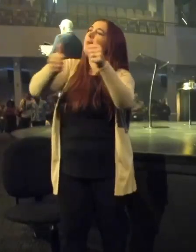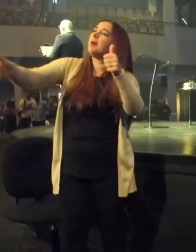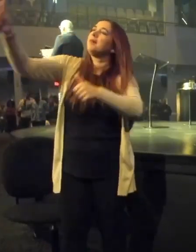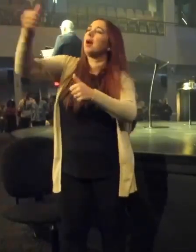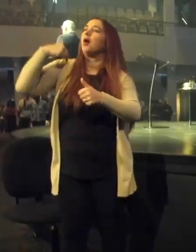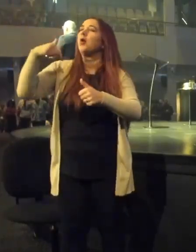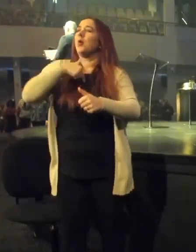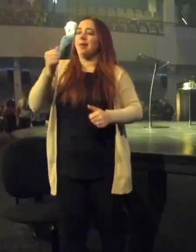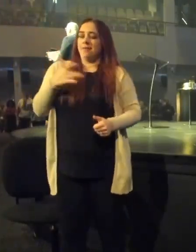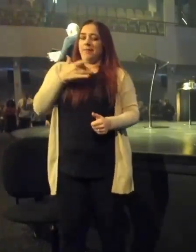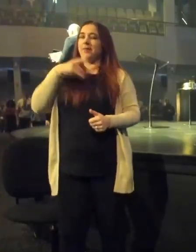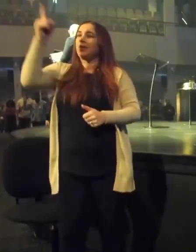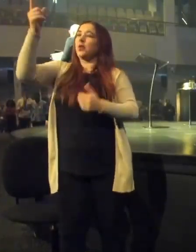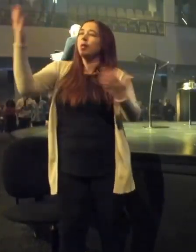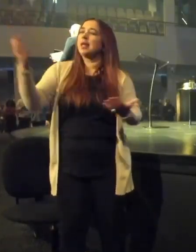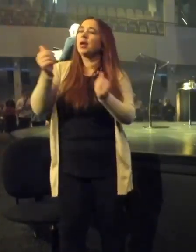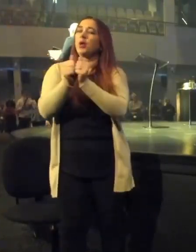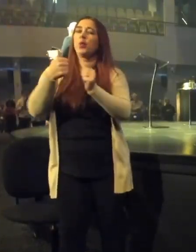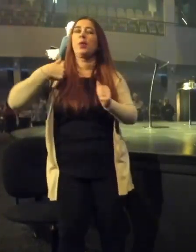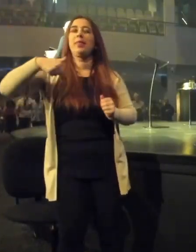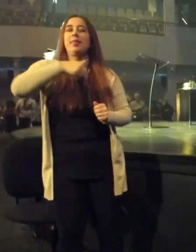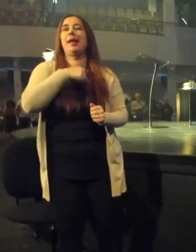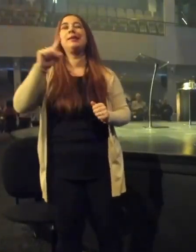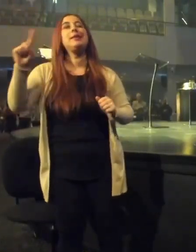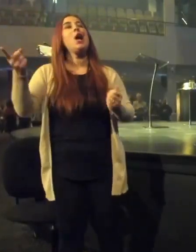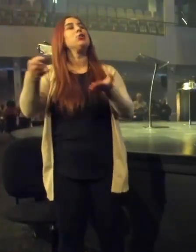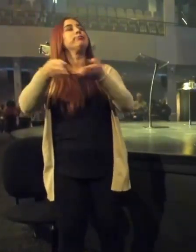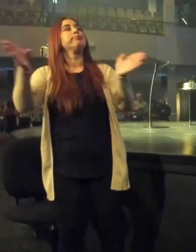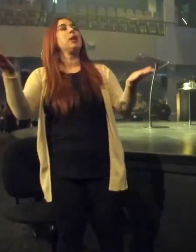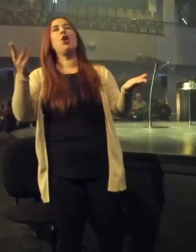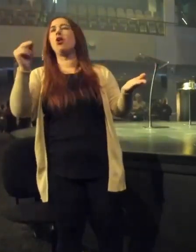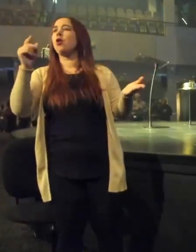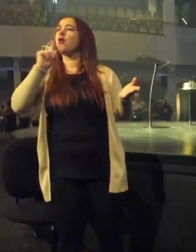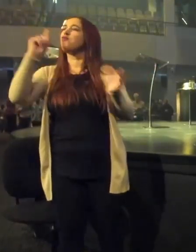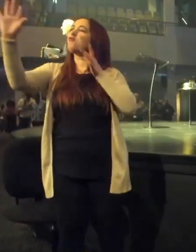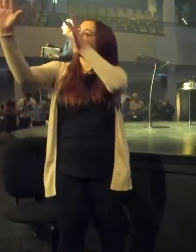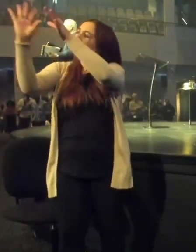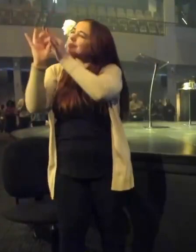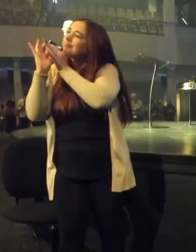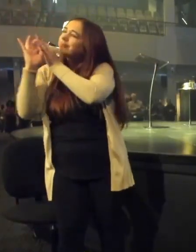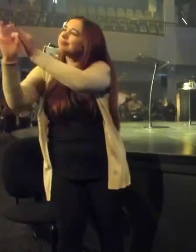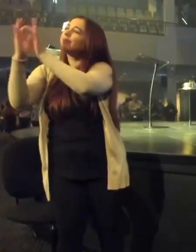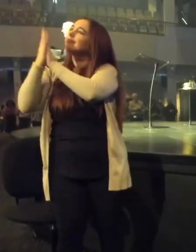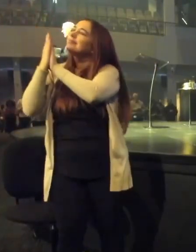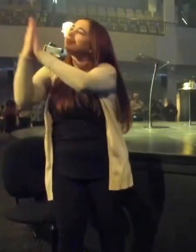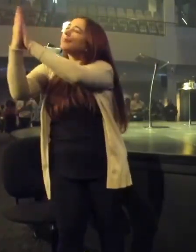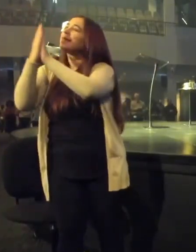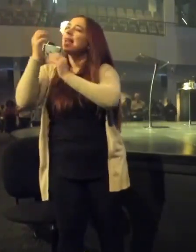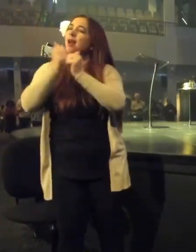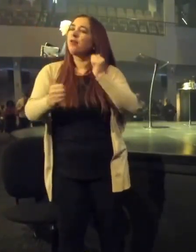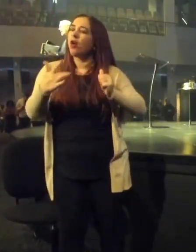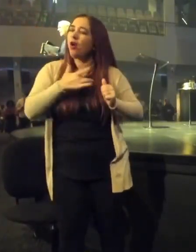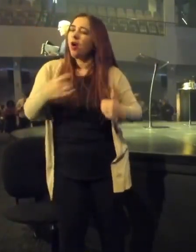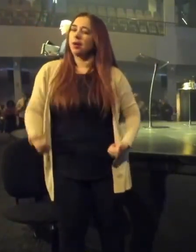here with us this morning, not just in a general sense, but very personally. You're here in every heart and every